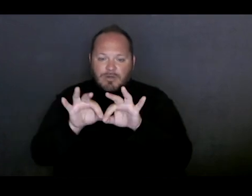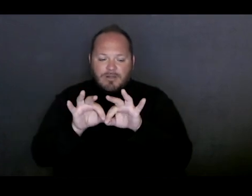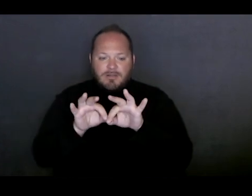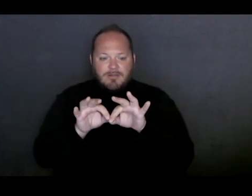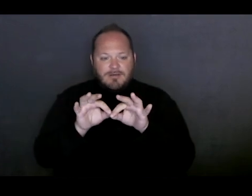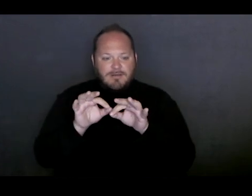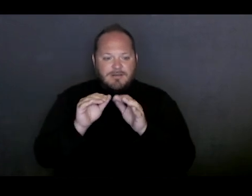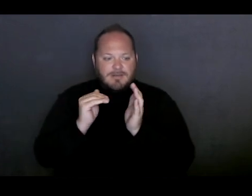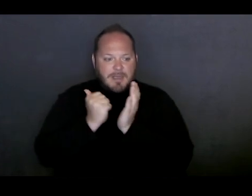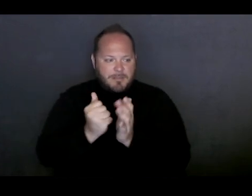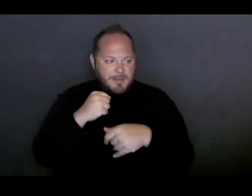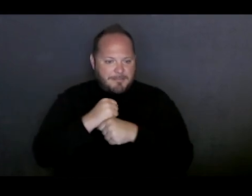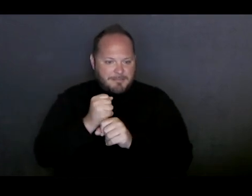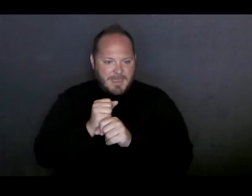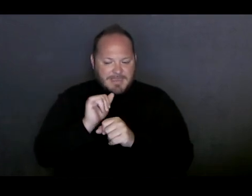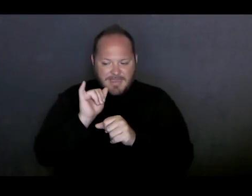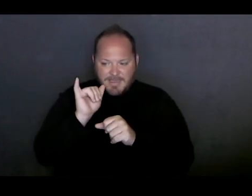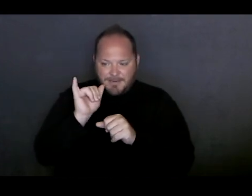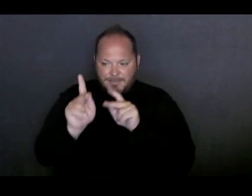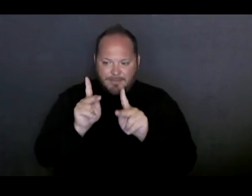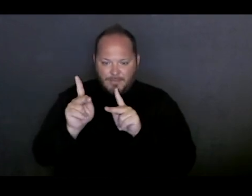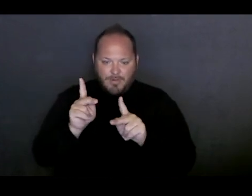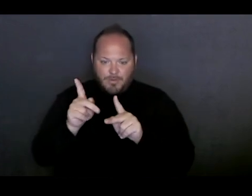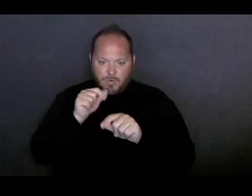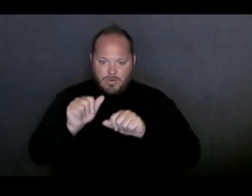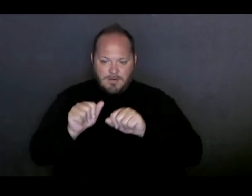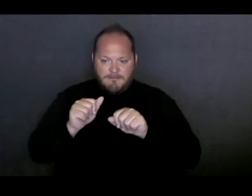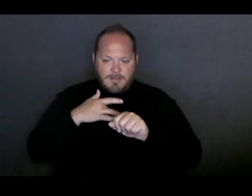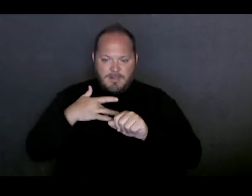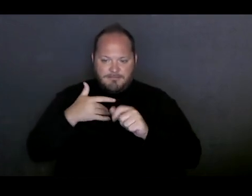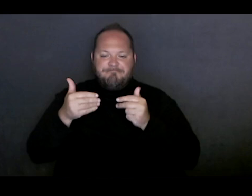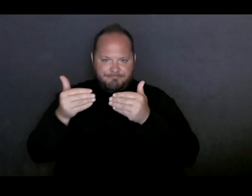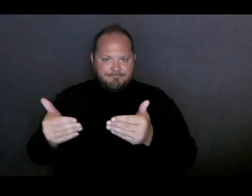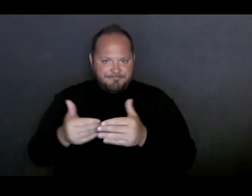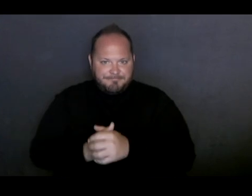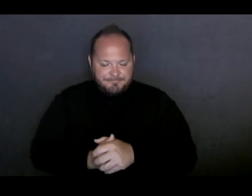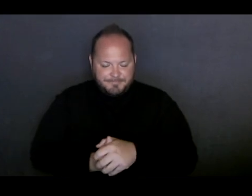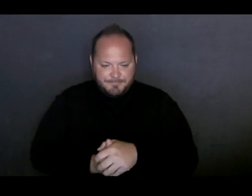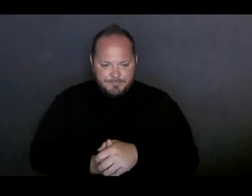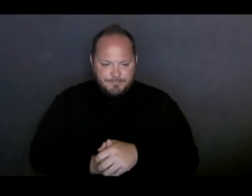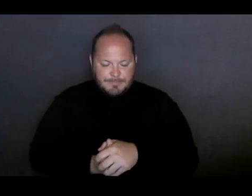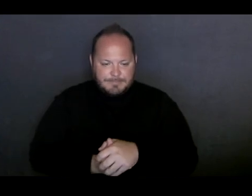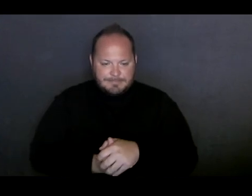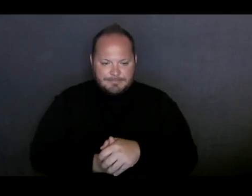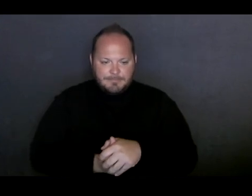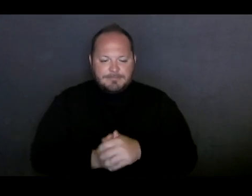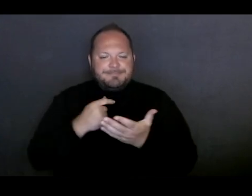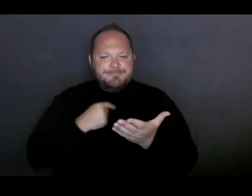the hesitations Hmm. that people have. I wondered if you had any thoughts